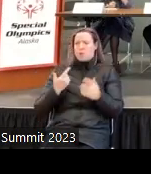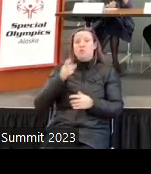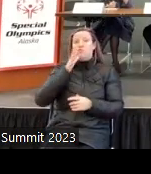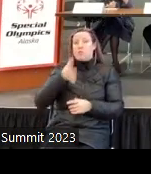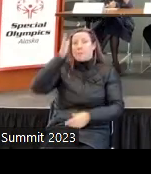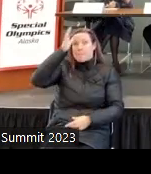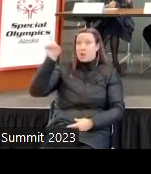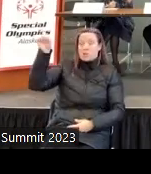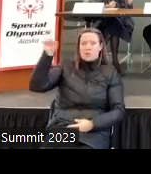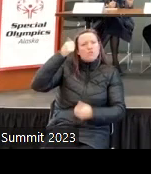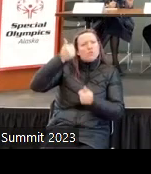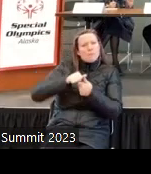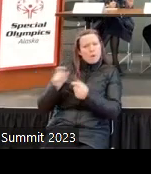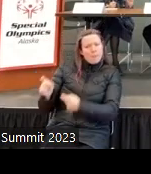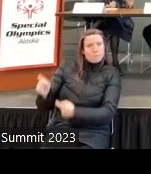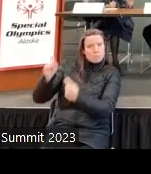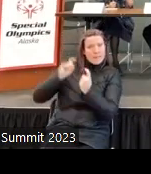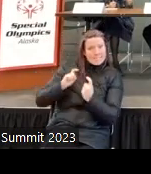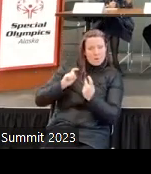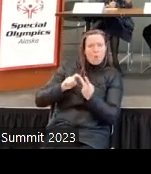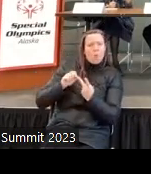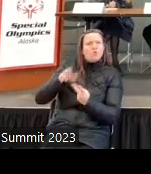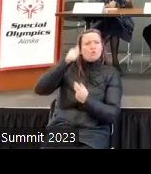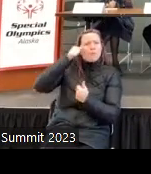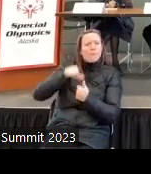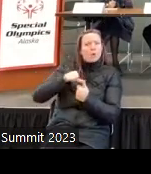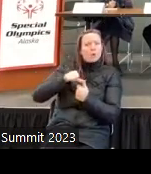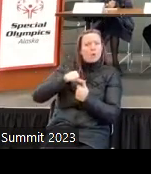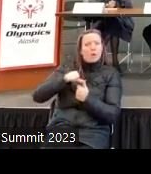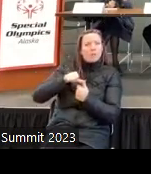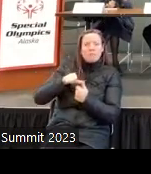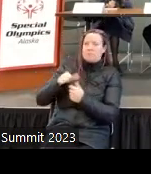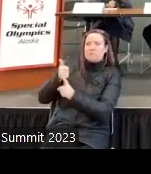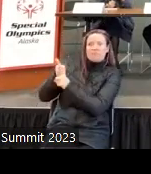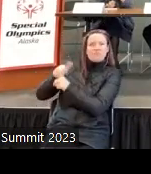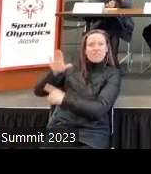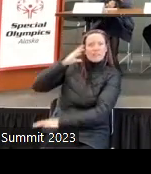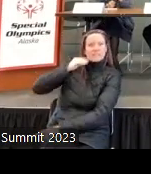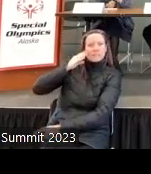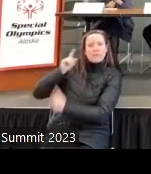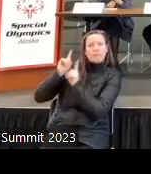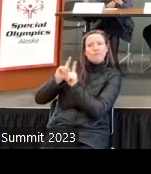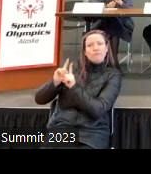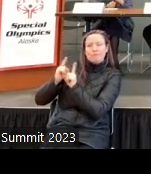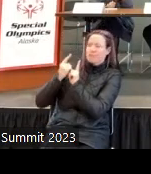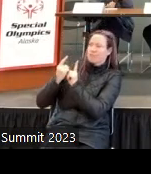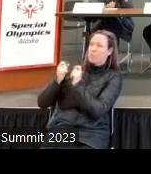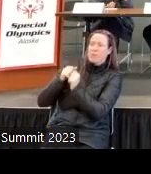grandparents, do you remember a present that you got, or do you remember the experience that you had with your